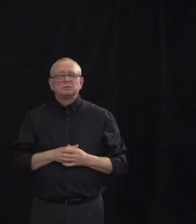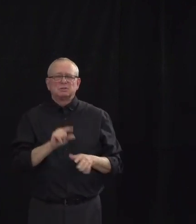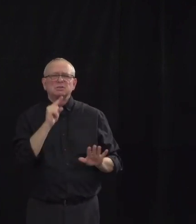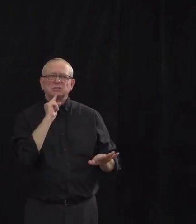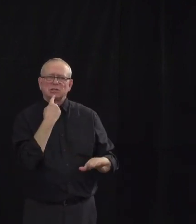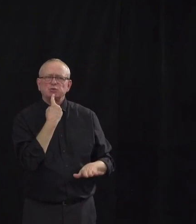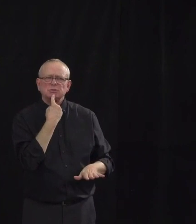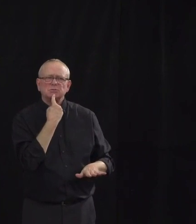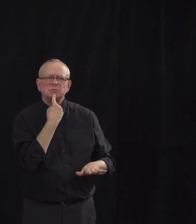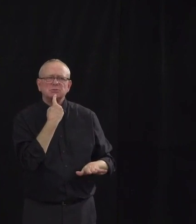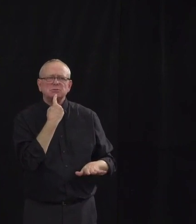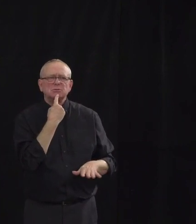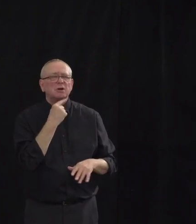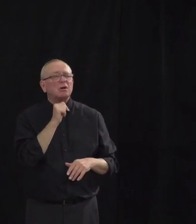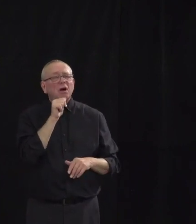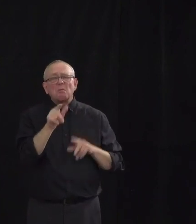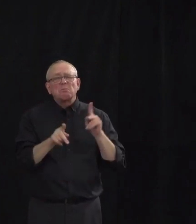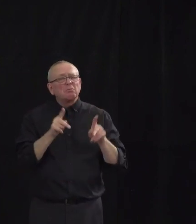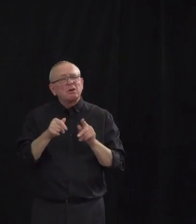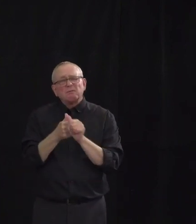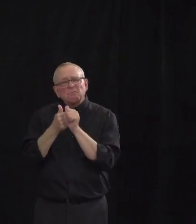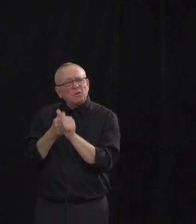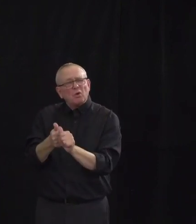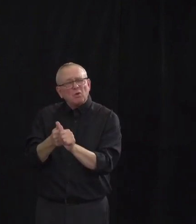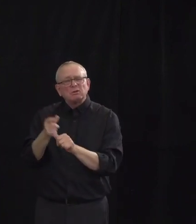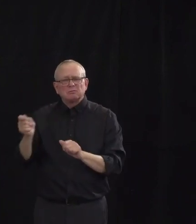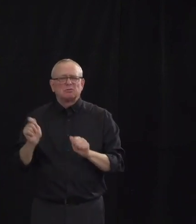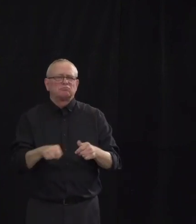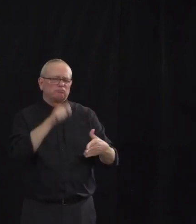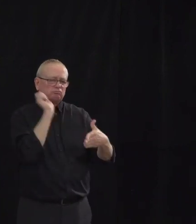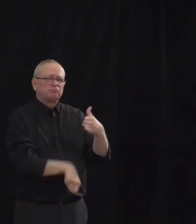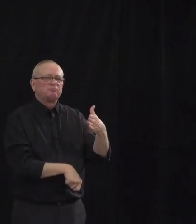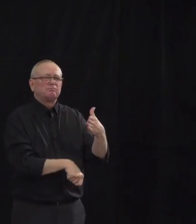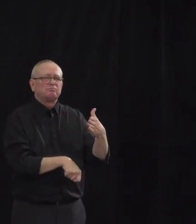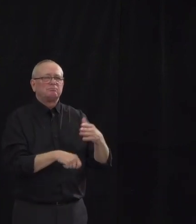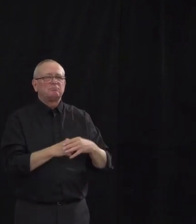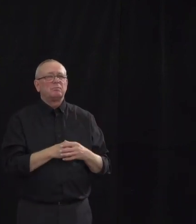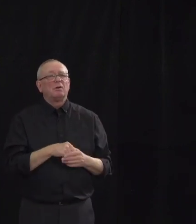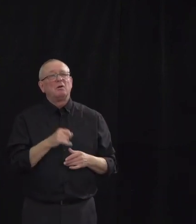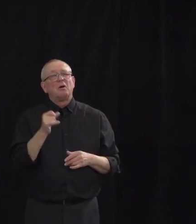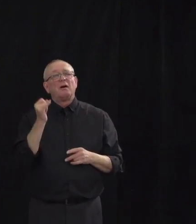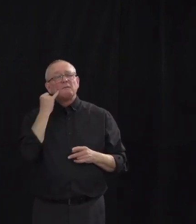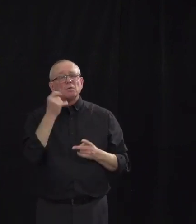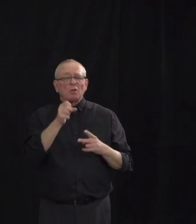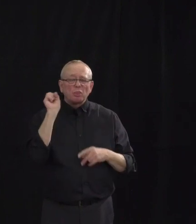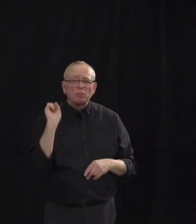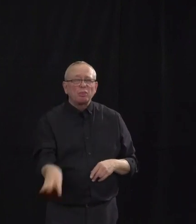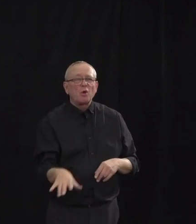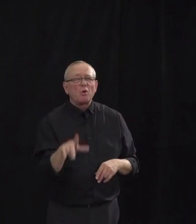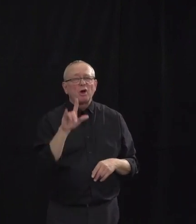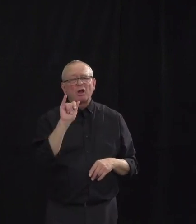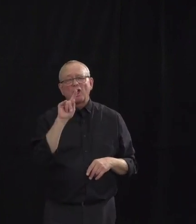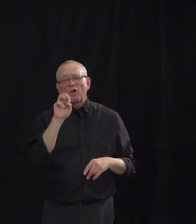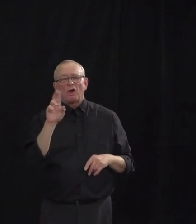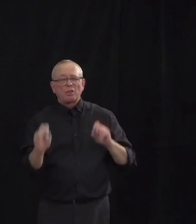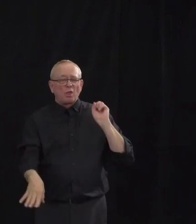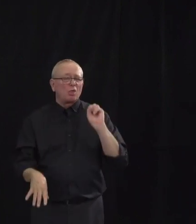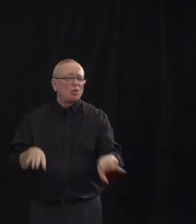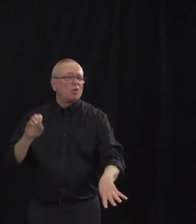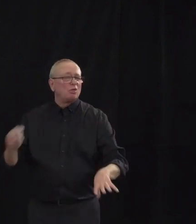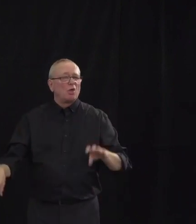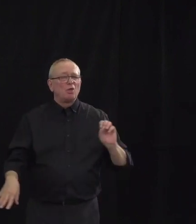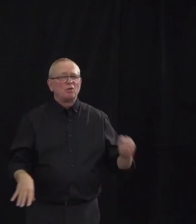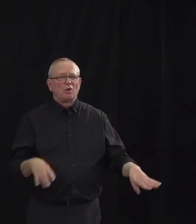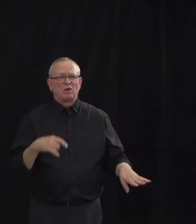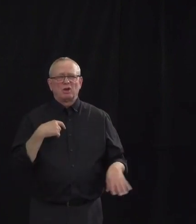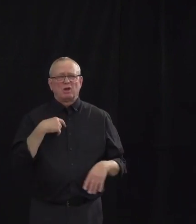if required. Officers can also issue fines for littering, something that we saw far too often this weekend across the province. Last